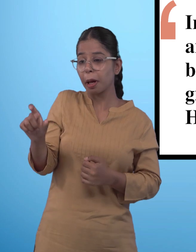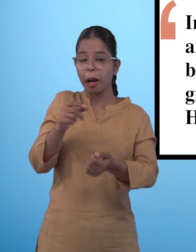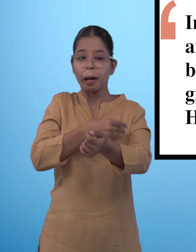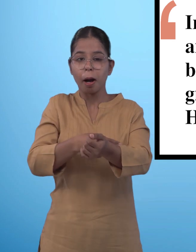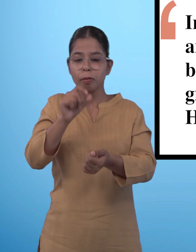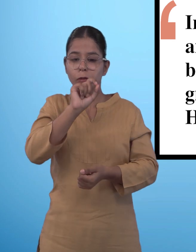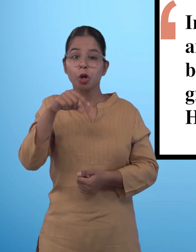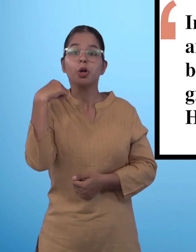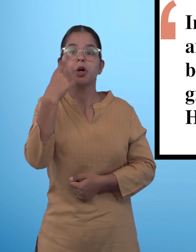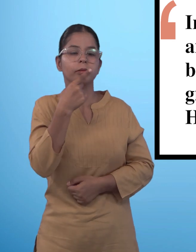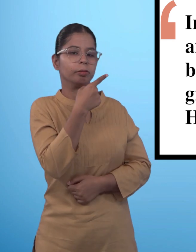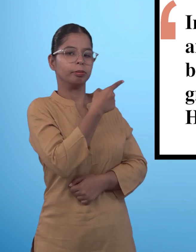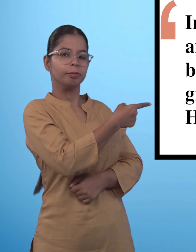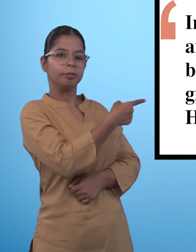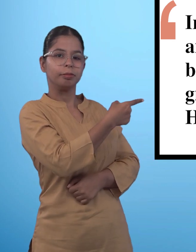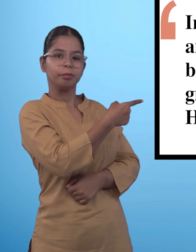Sri Aurobindo.